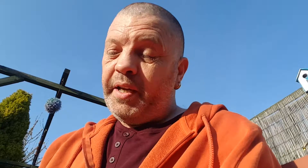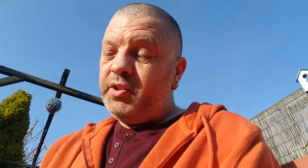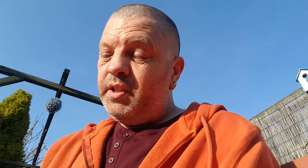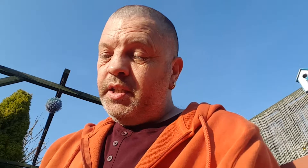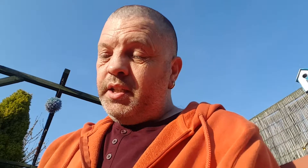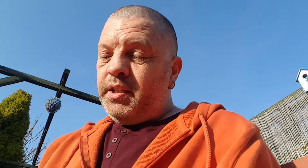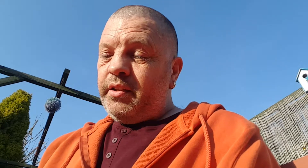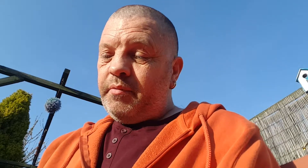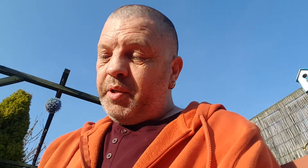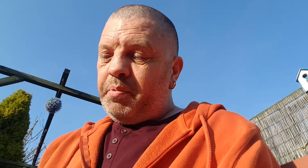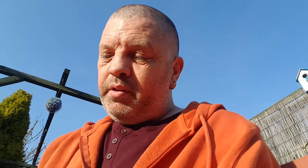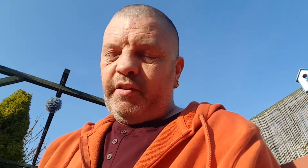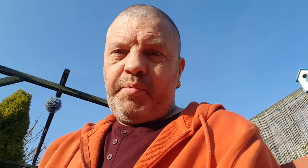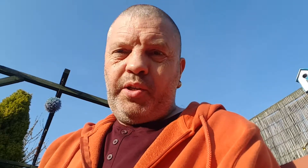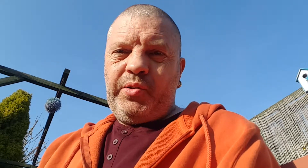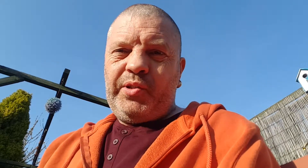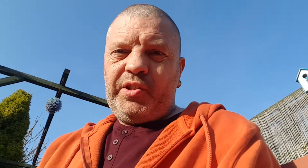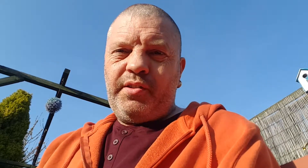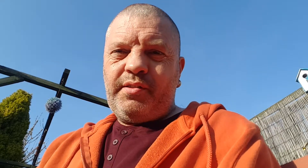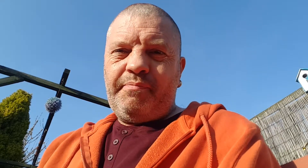bass that people have been using since